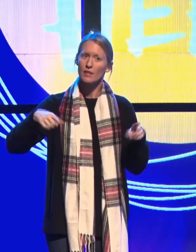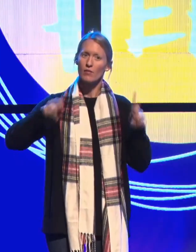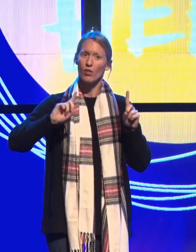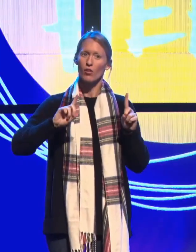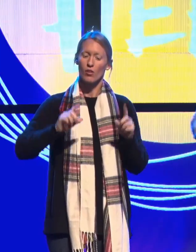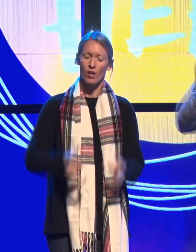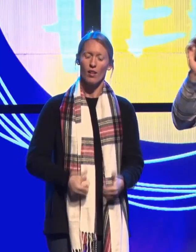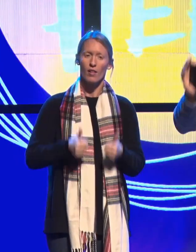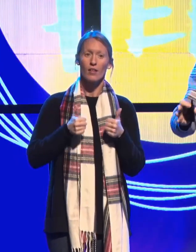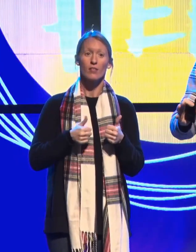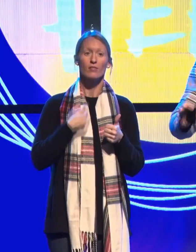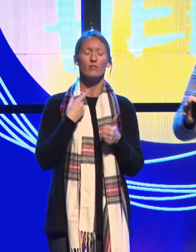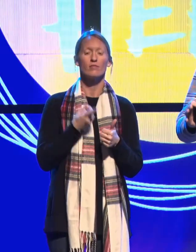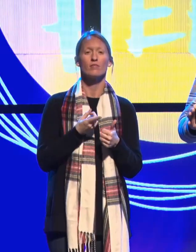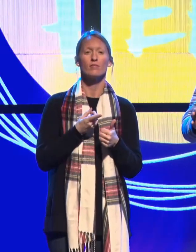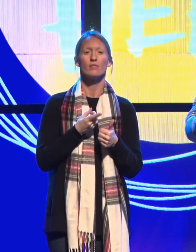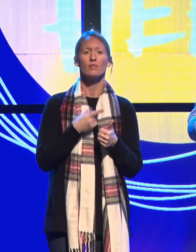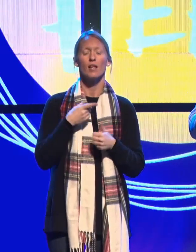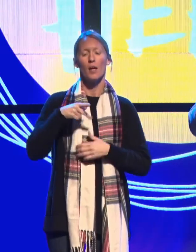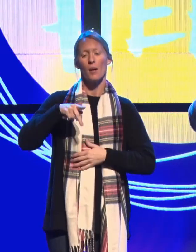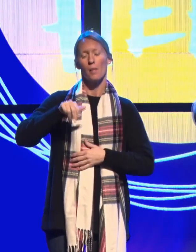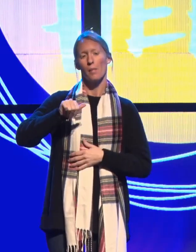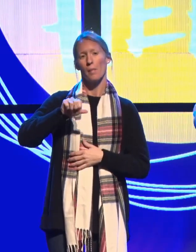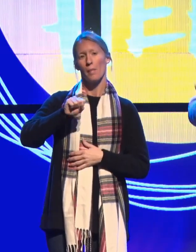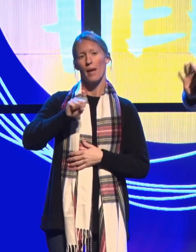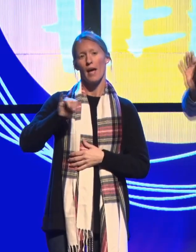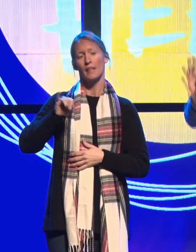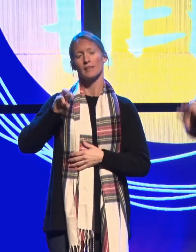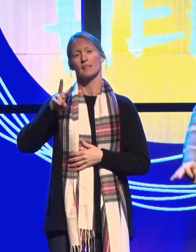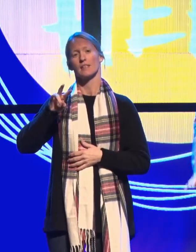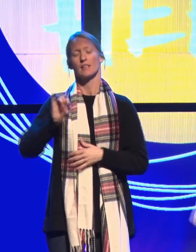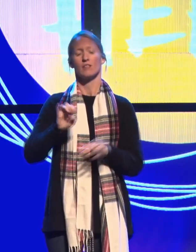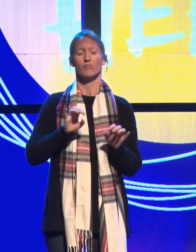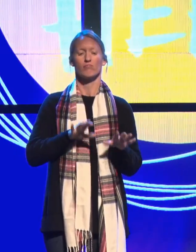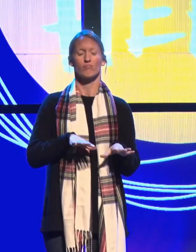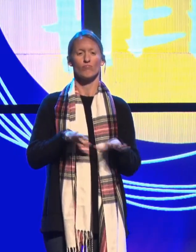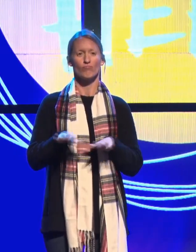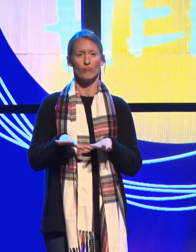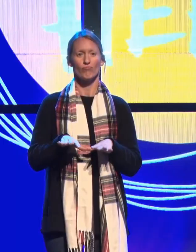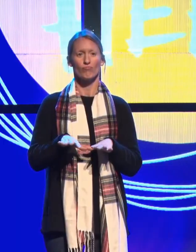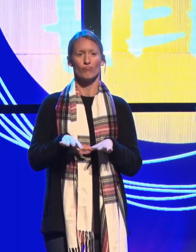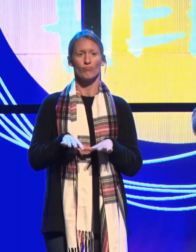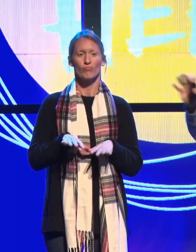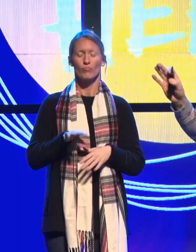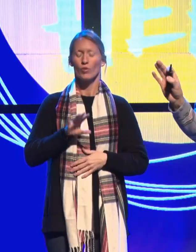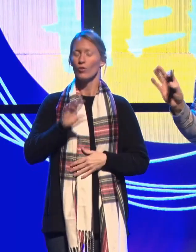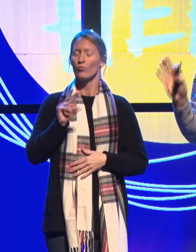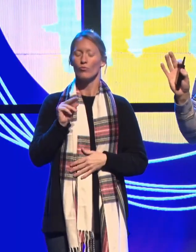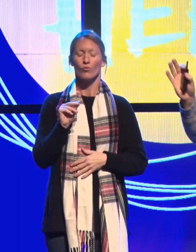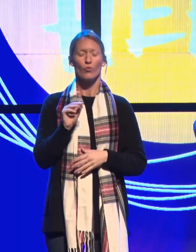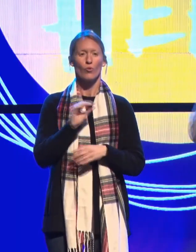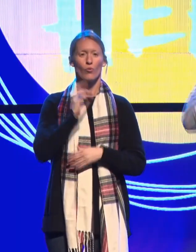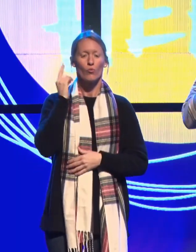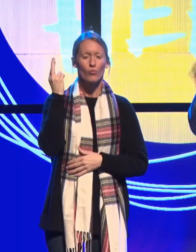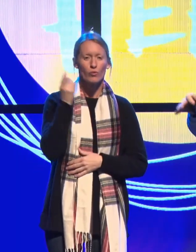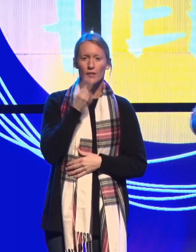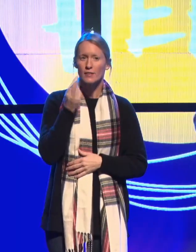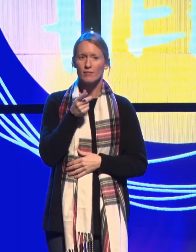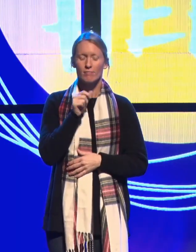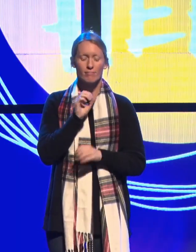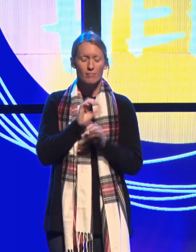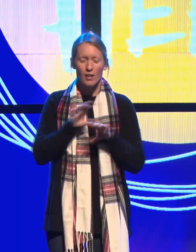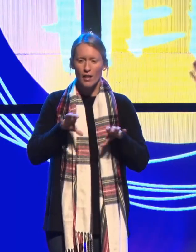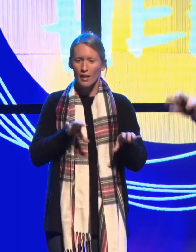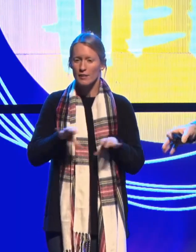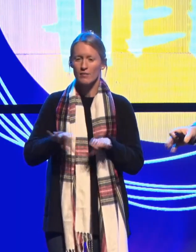live life to the fullest, just be passive. Just be passive. No reason to be active. Don't actively